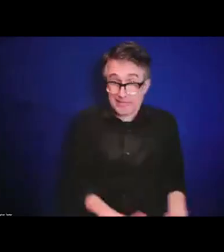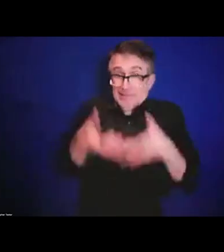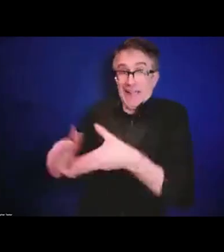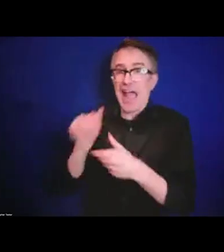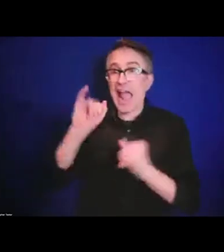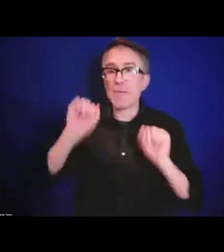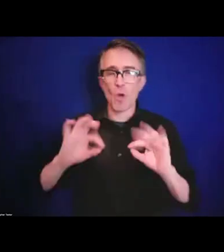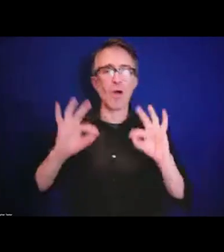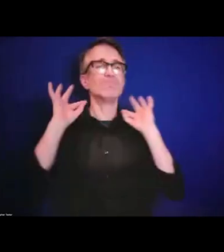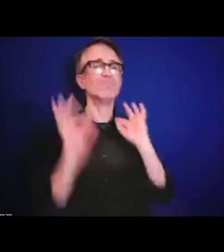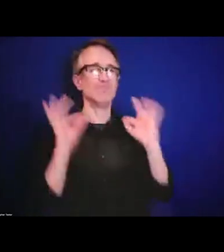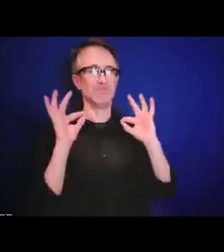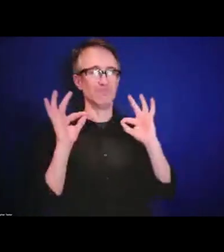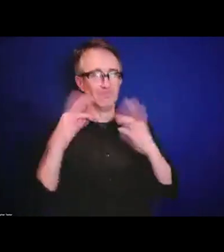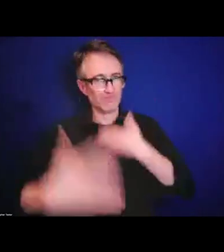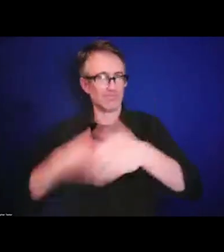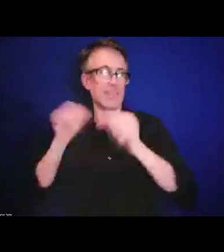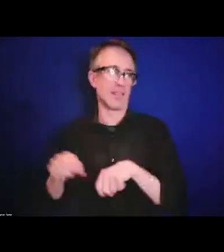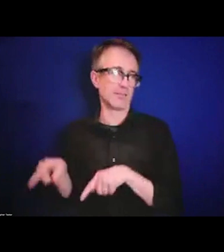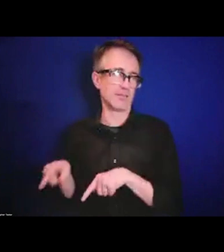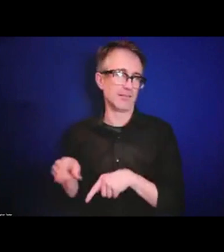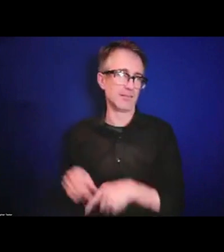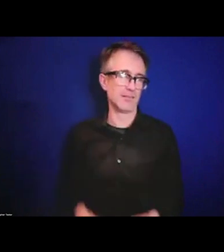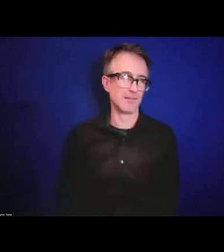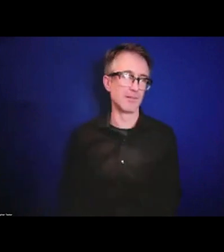be done around these intersectional